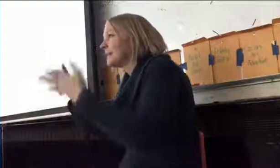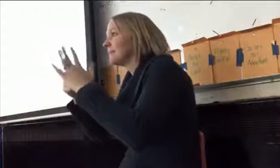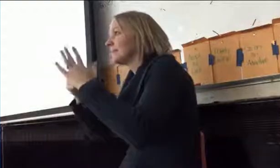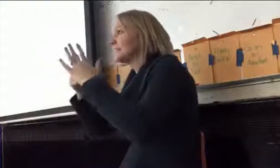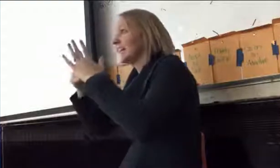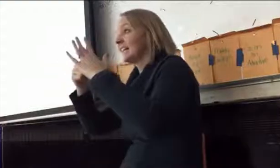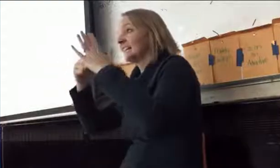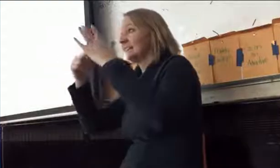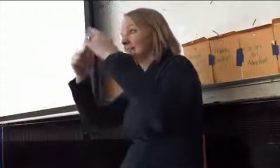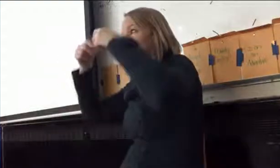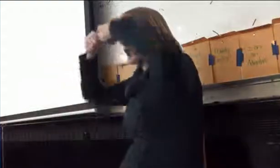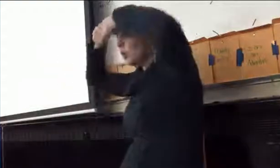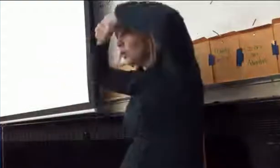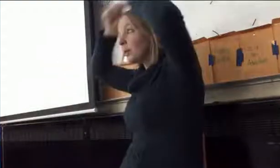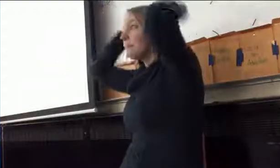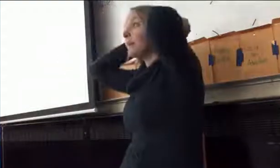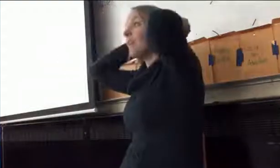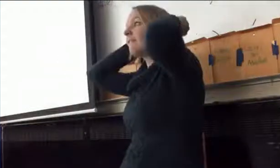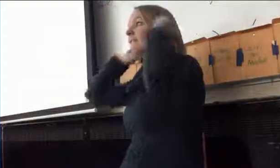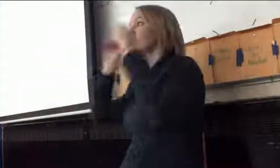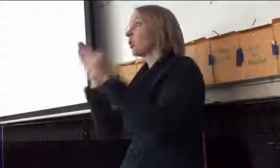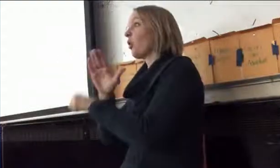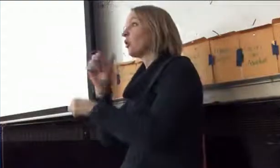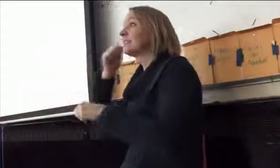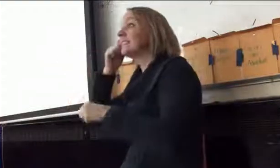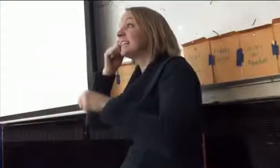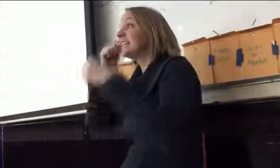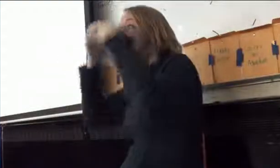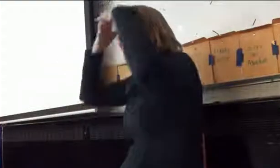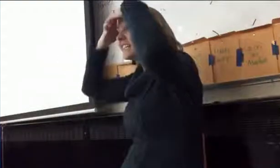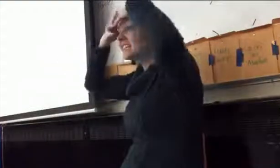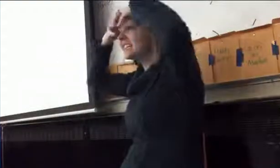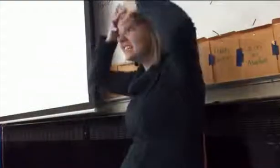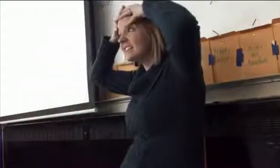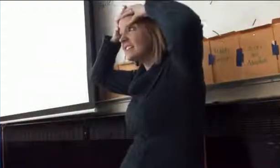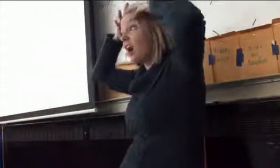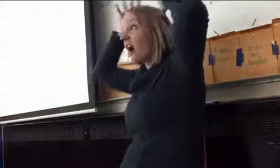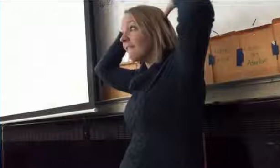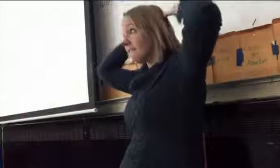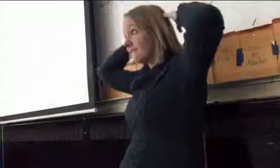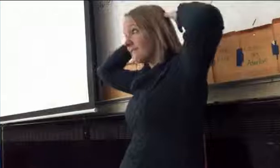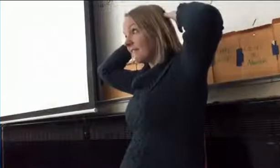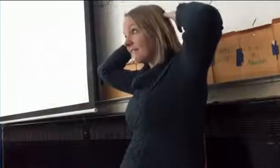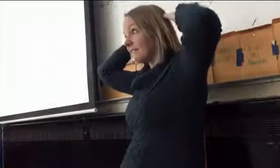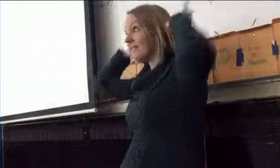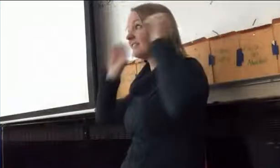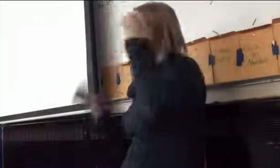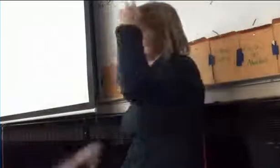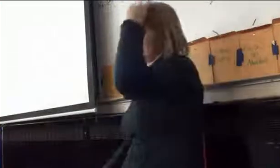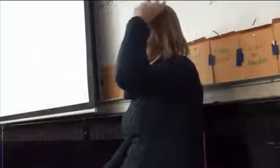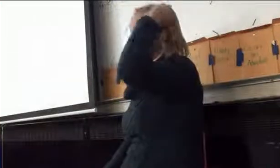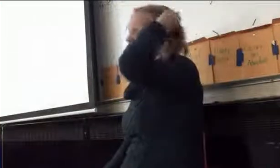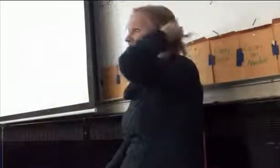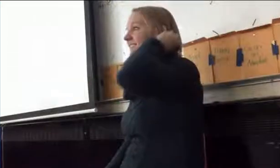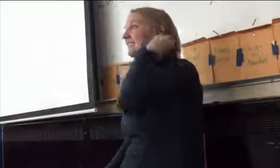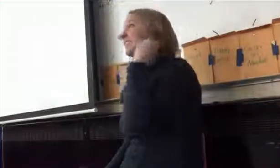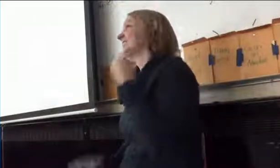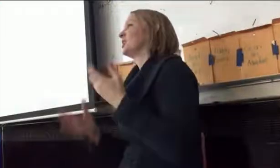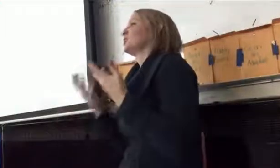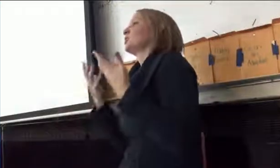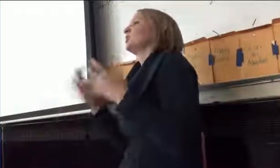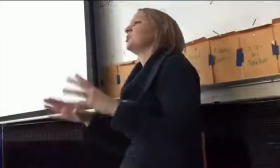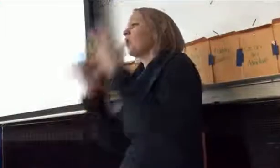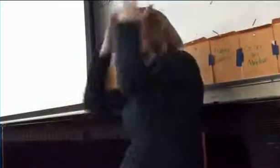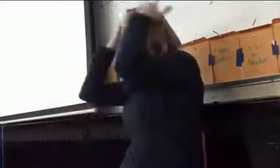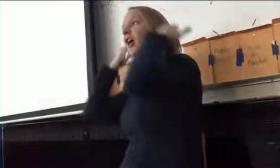like that. That just gets completely taken right off. Yeah. So yeah, you don't want long